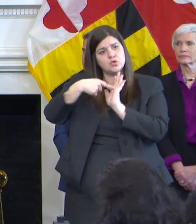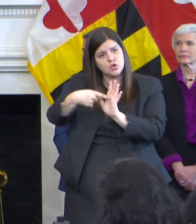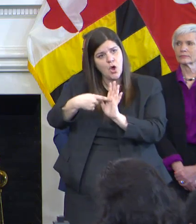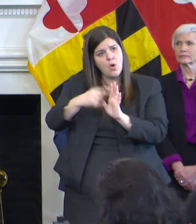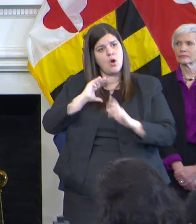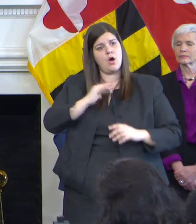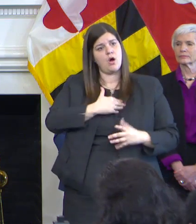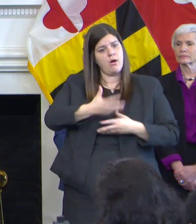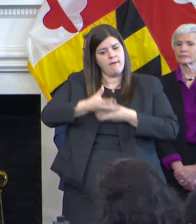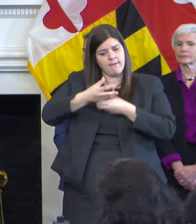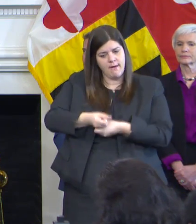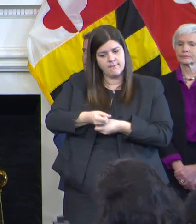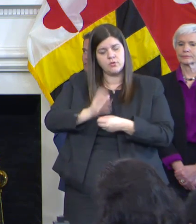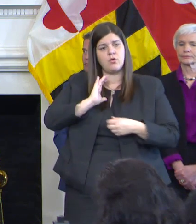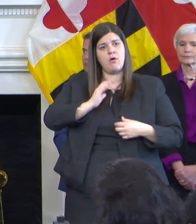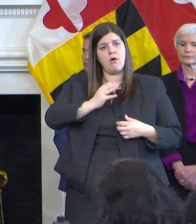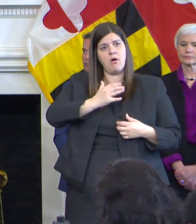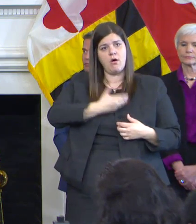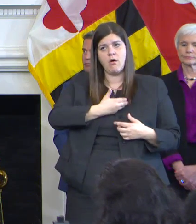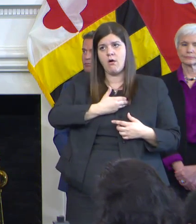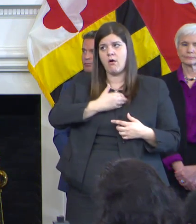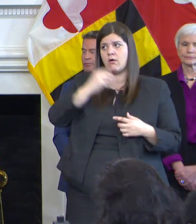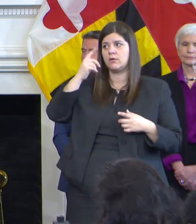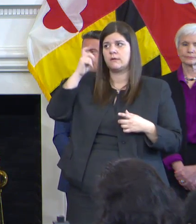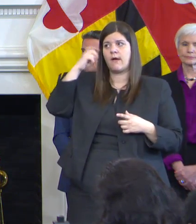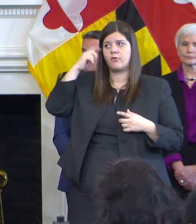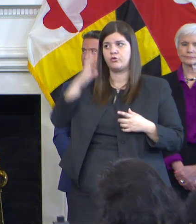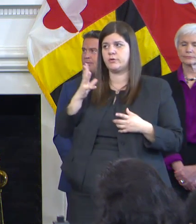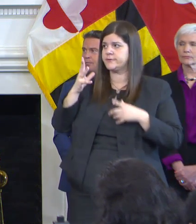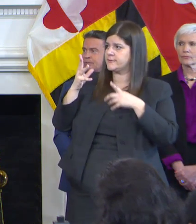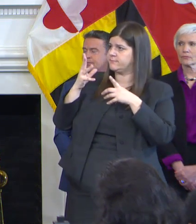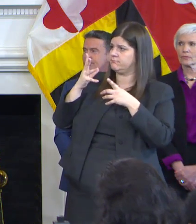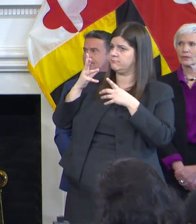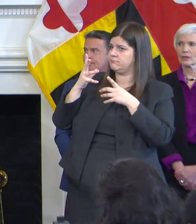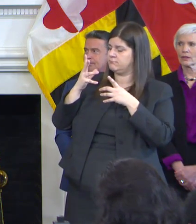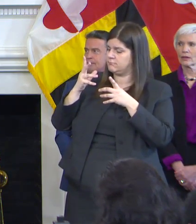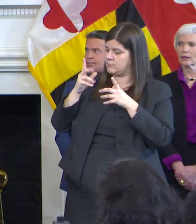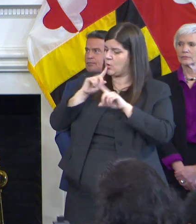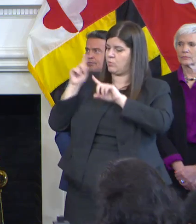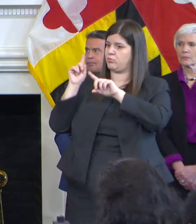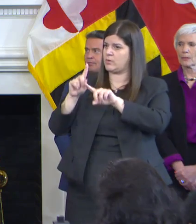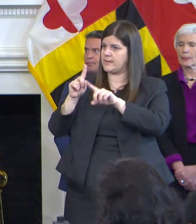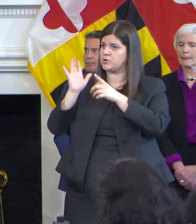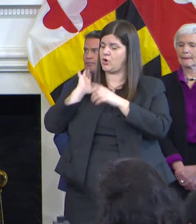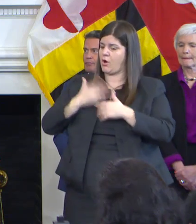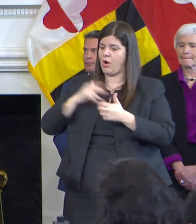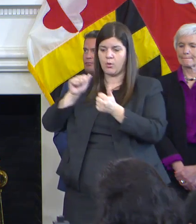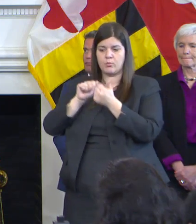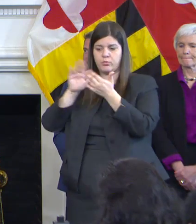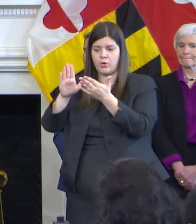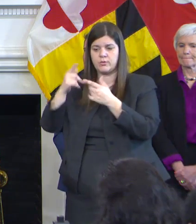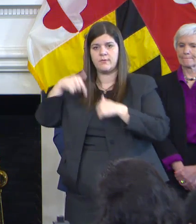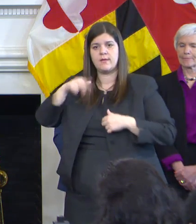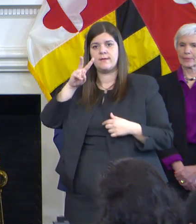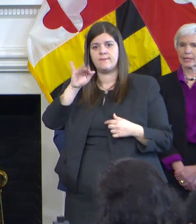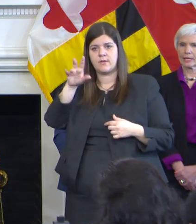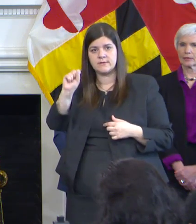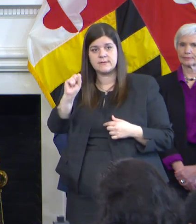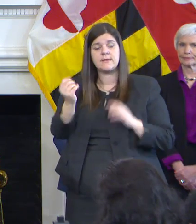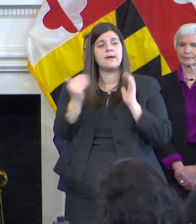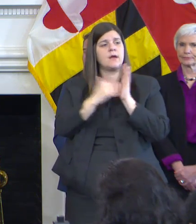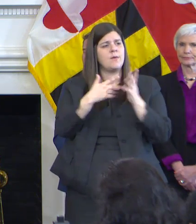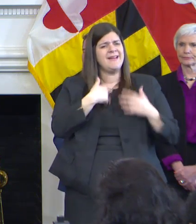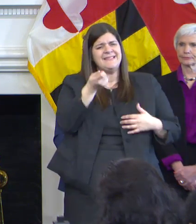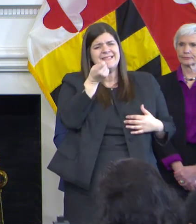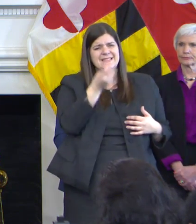the administration's proactive approach to this virus. We've had a number of conversations with Maryland senators, and the message